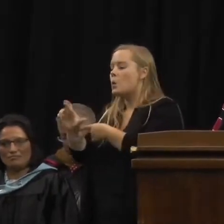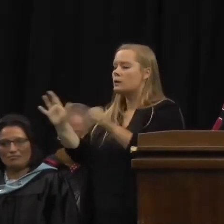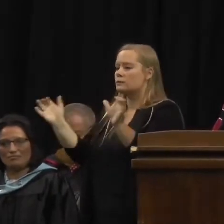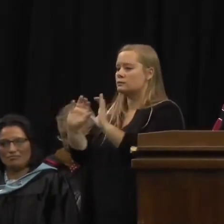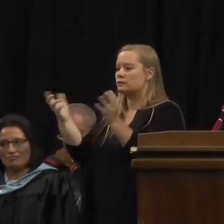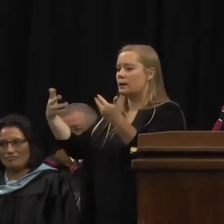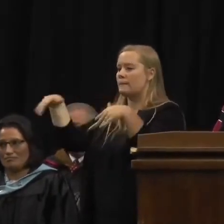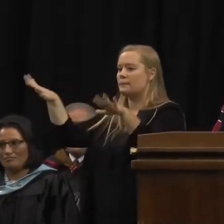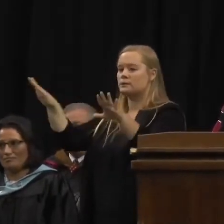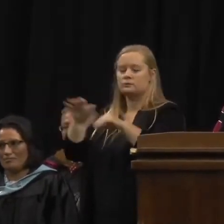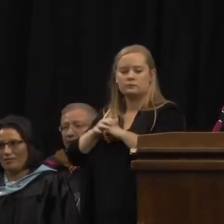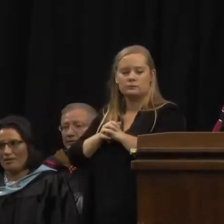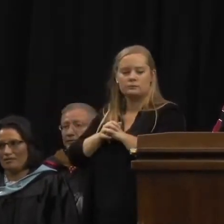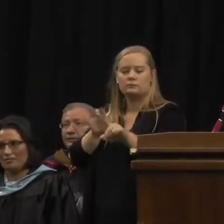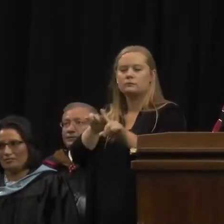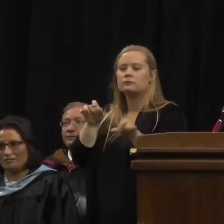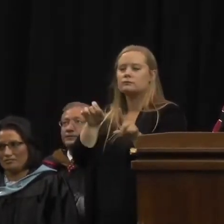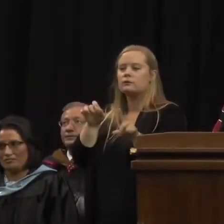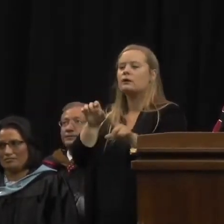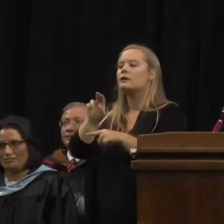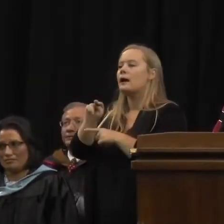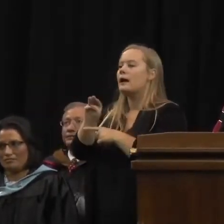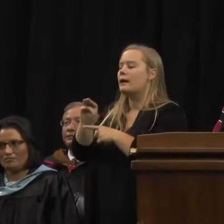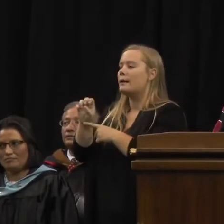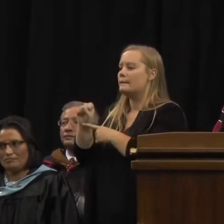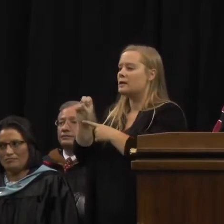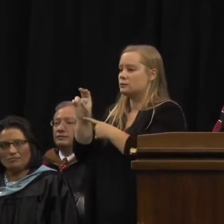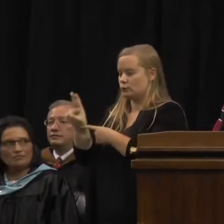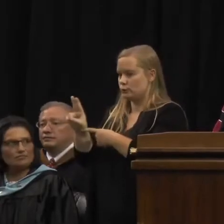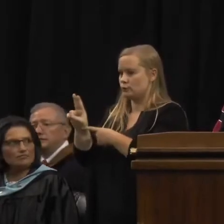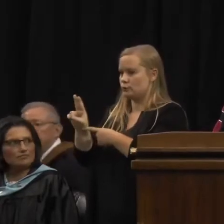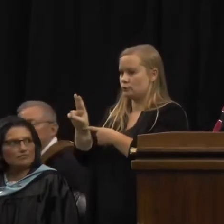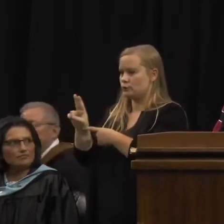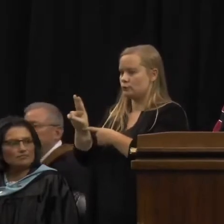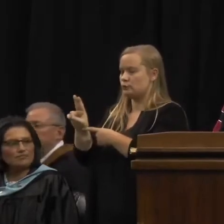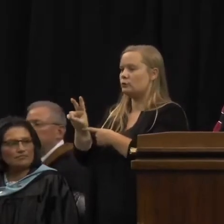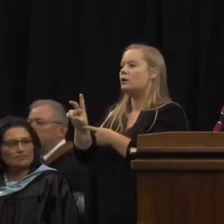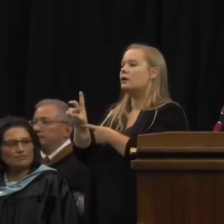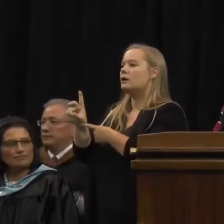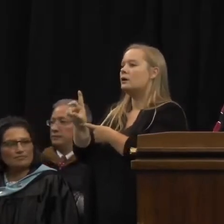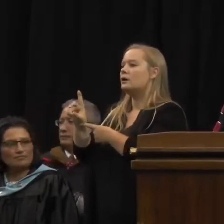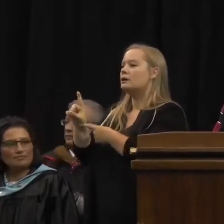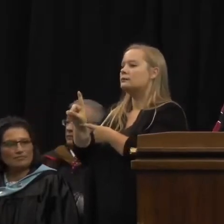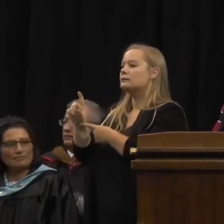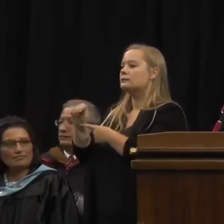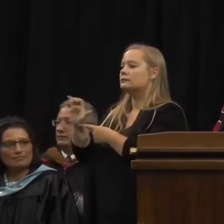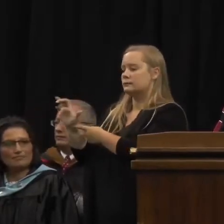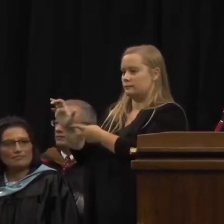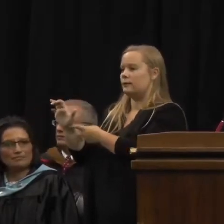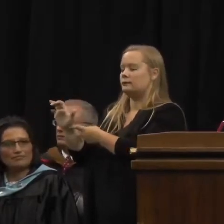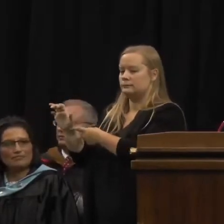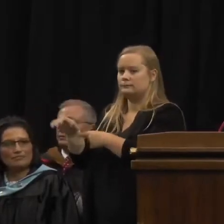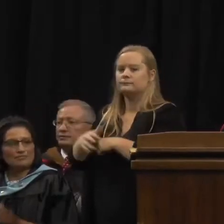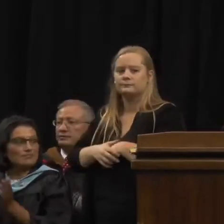of completion from NMSU's Doña Ana Community College.